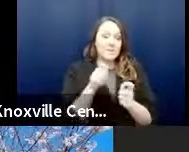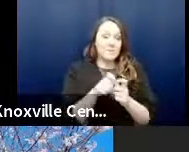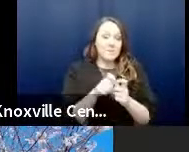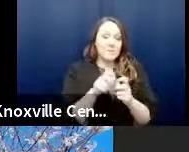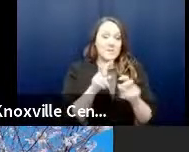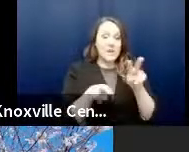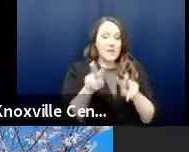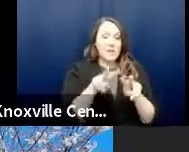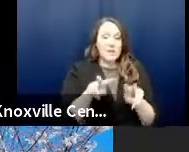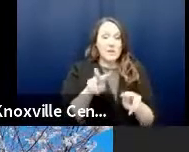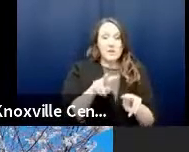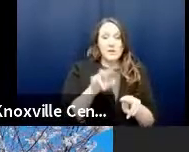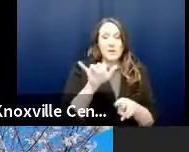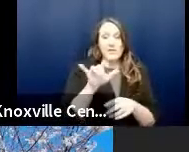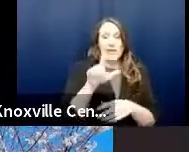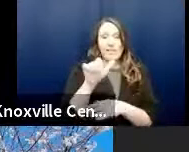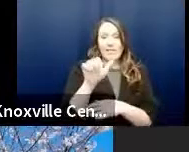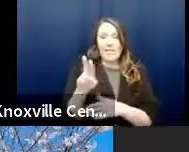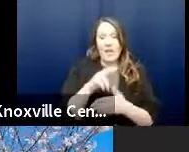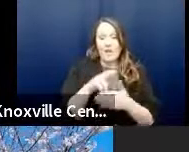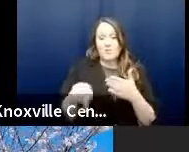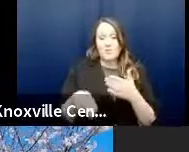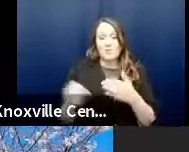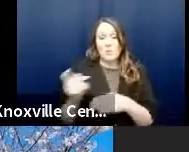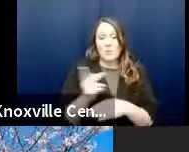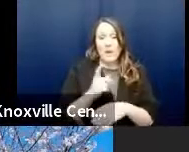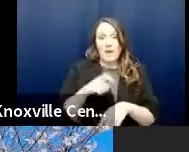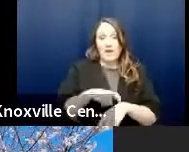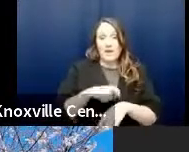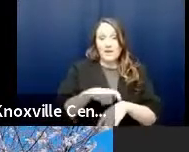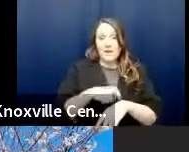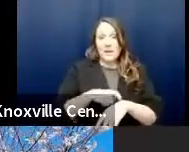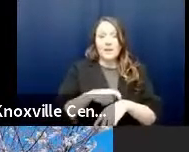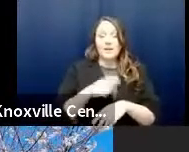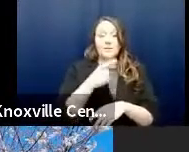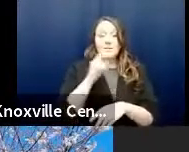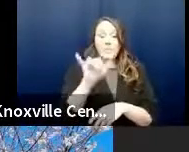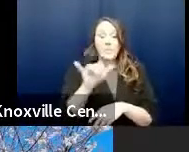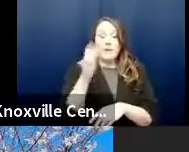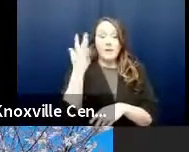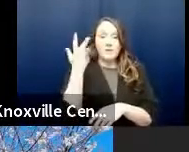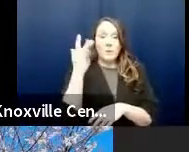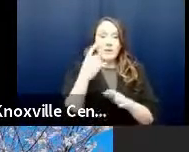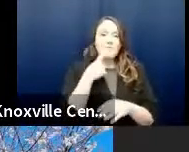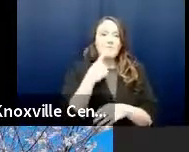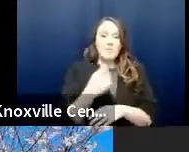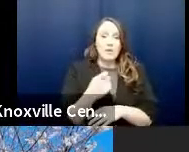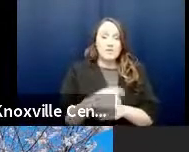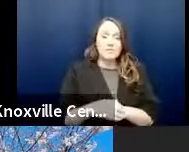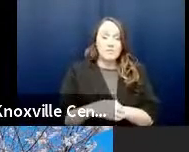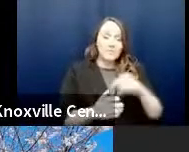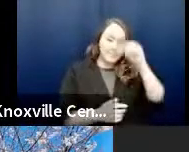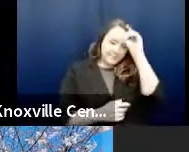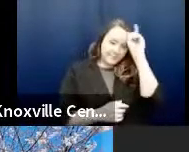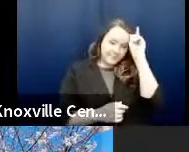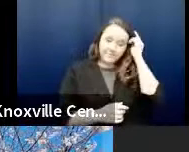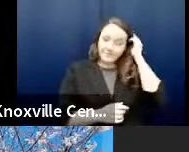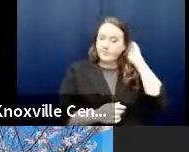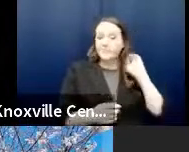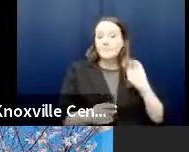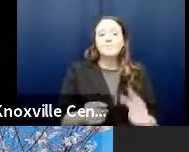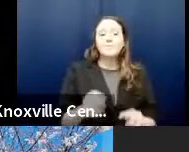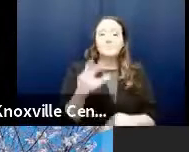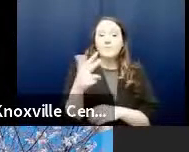looking at that lab turnaround time, which is very concerning, we are representing this benchmark as red. Our third